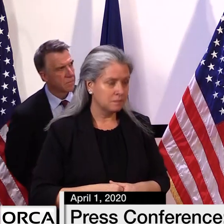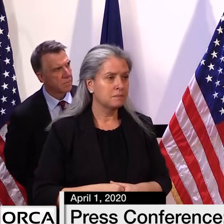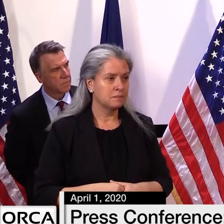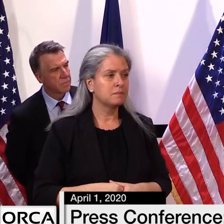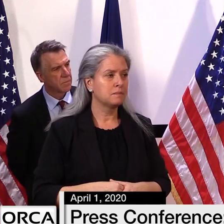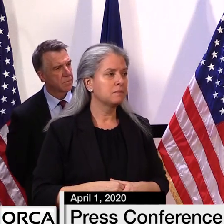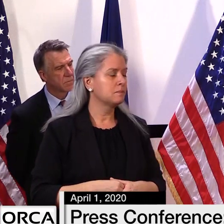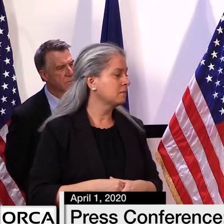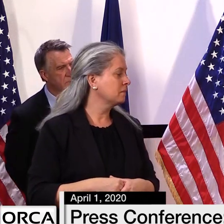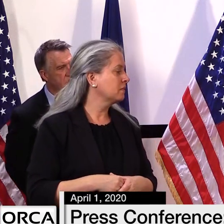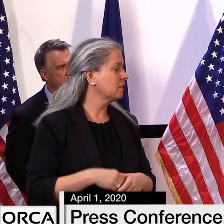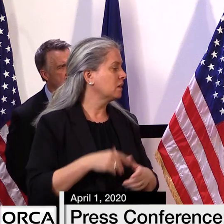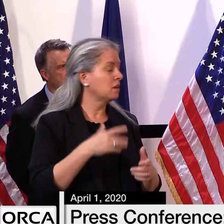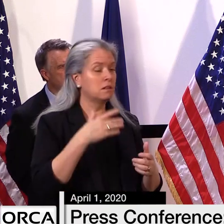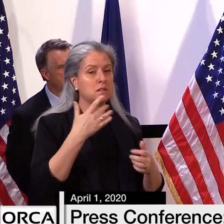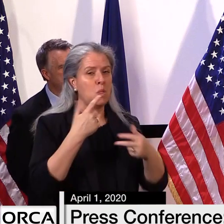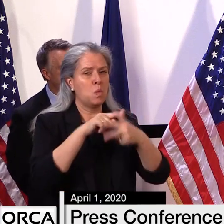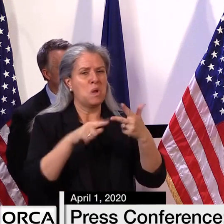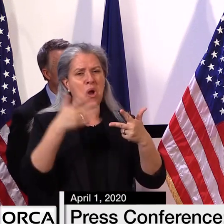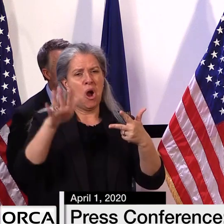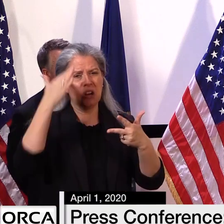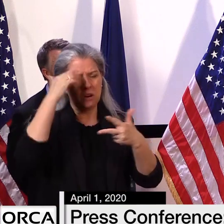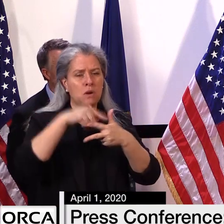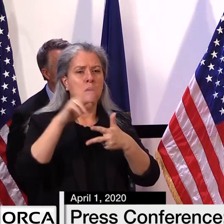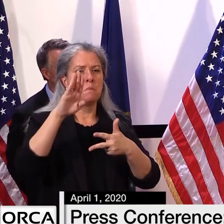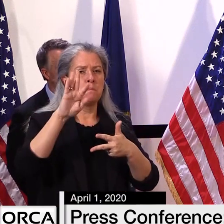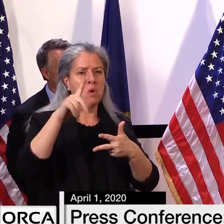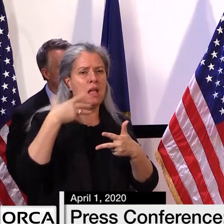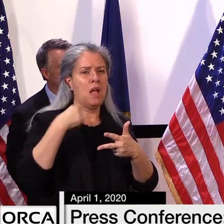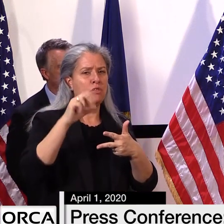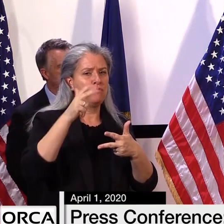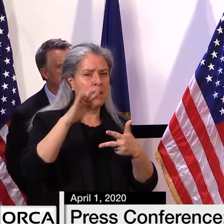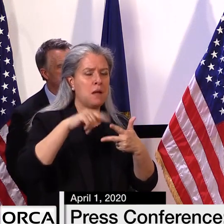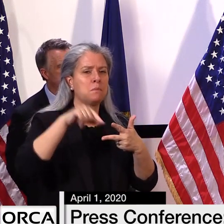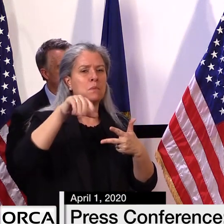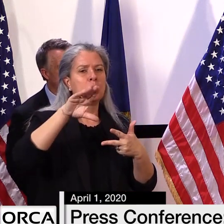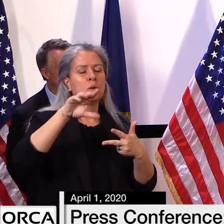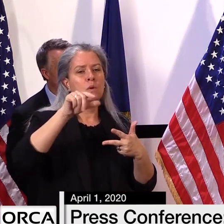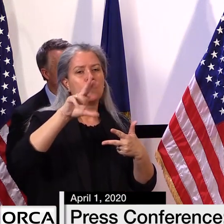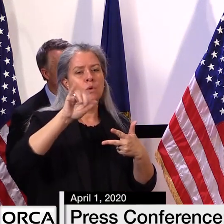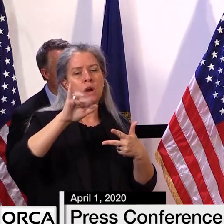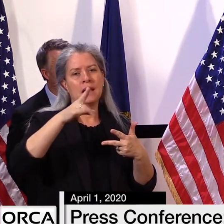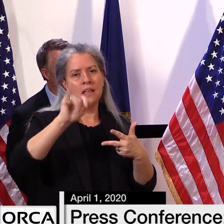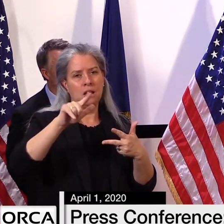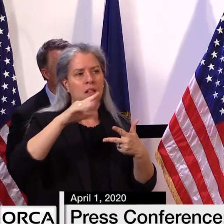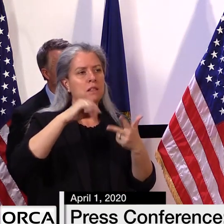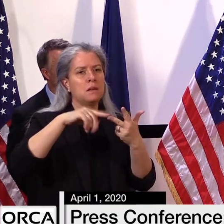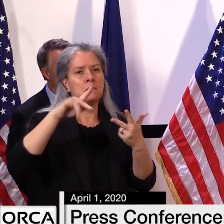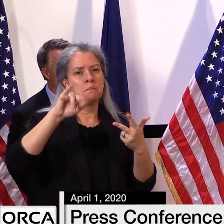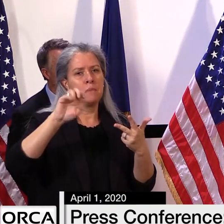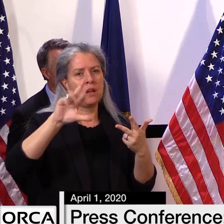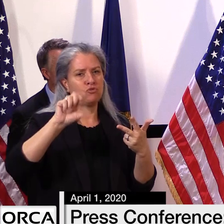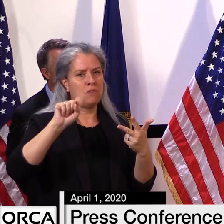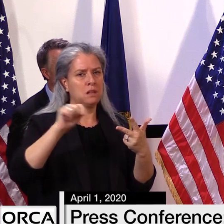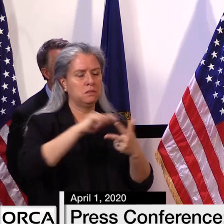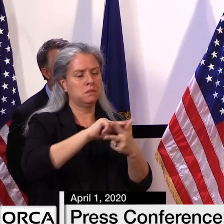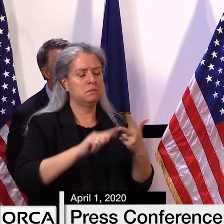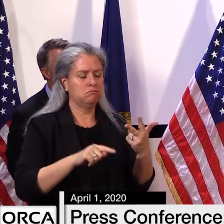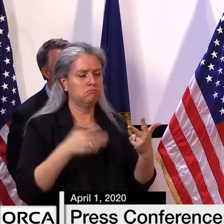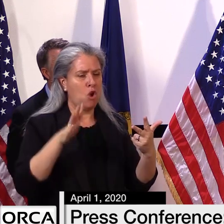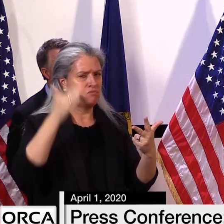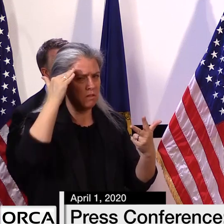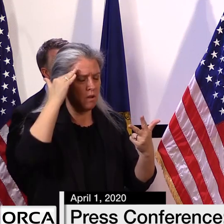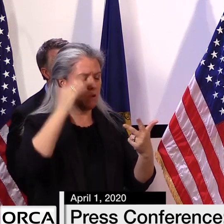Three that everyone should already be aware of: Burlington Health and Rehab, Quarry Hill, and Pinecrest. The